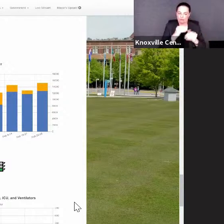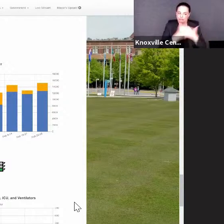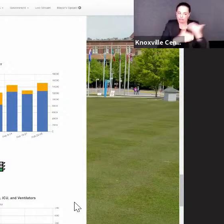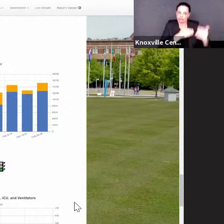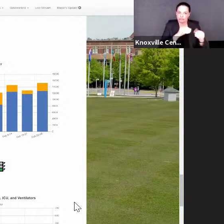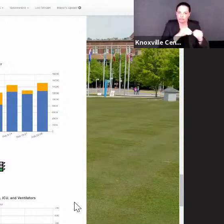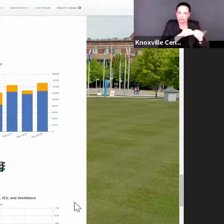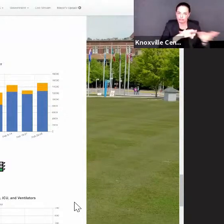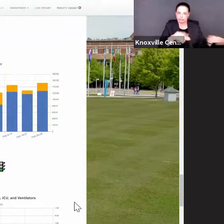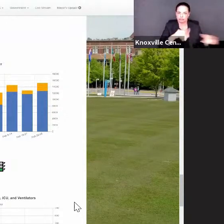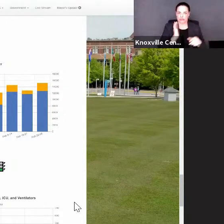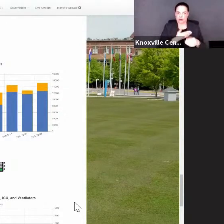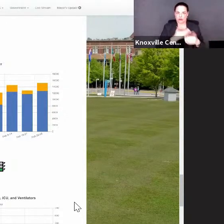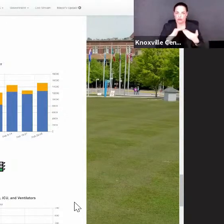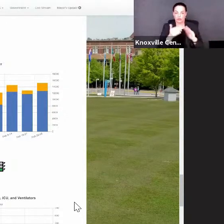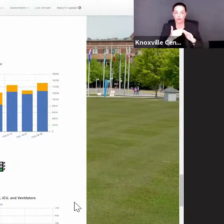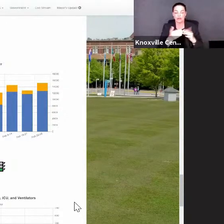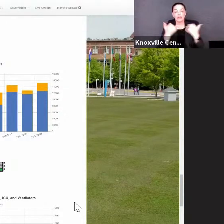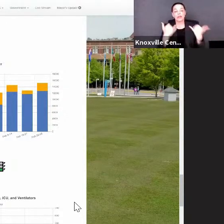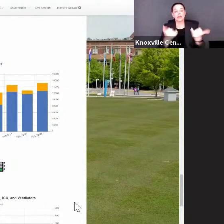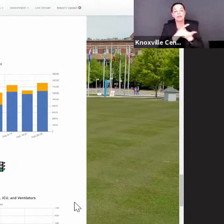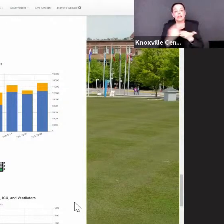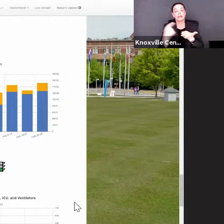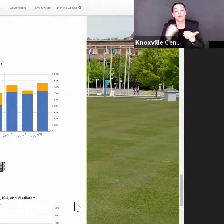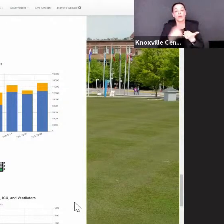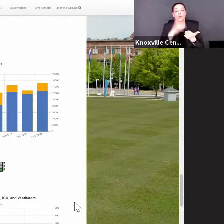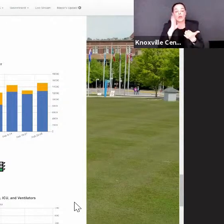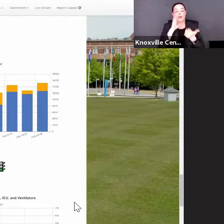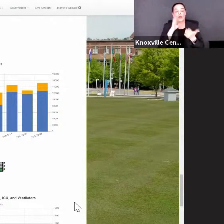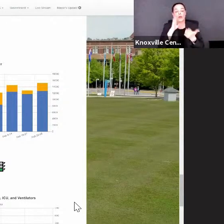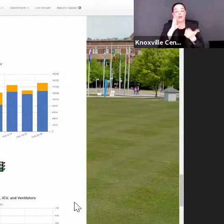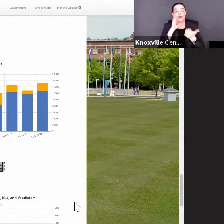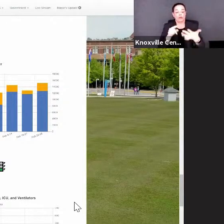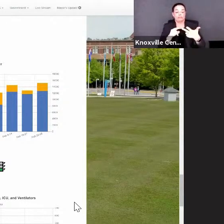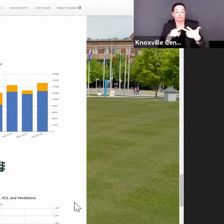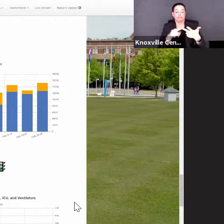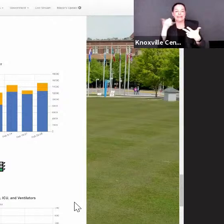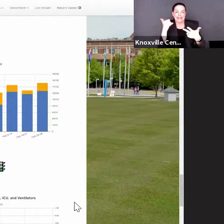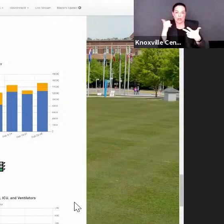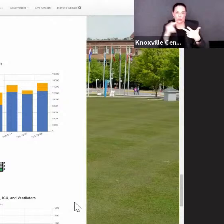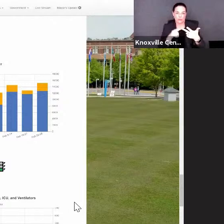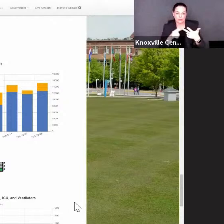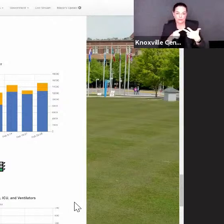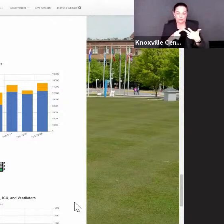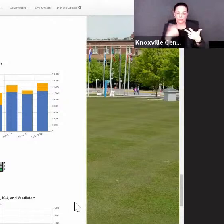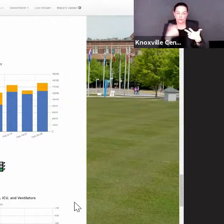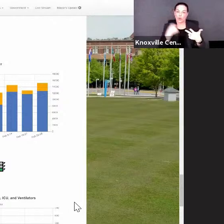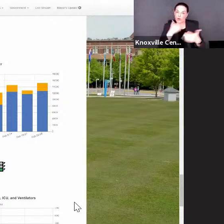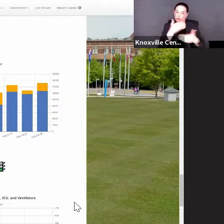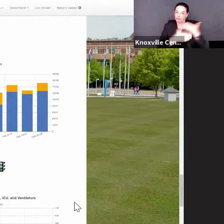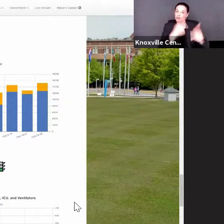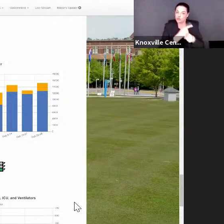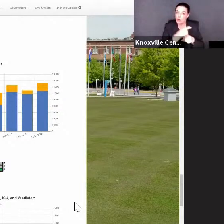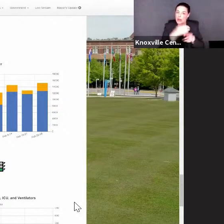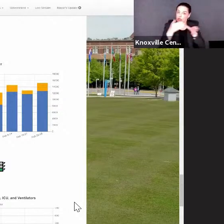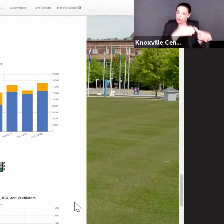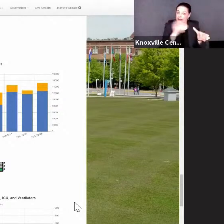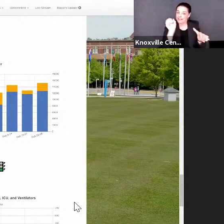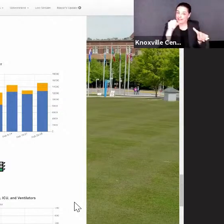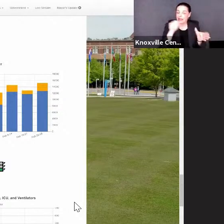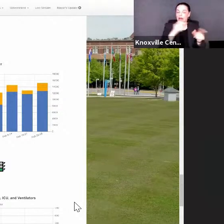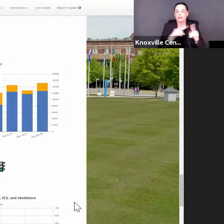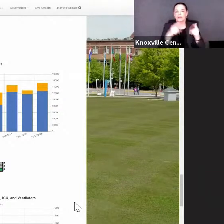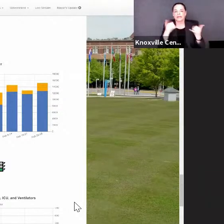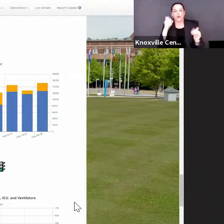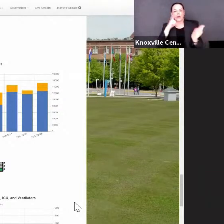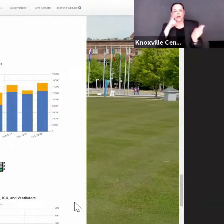community. This week, we are representing this benchmark as yellow. We are heading in the right direction still, but we do want to recognize